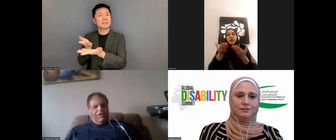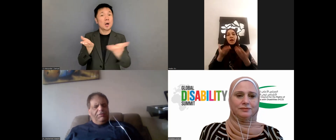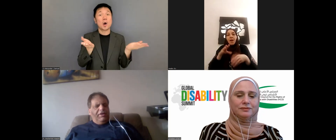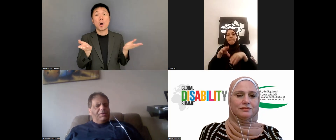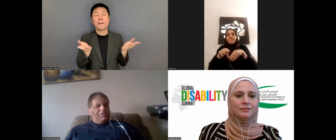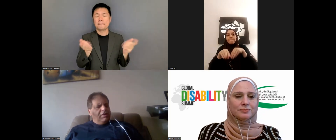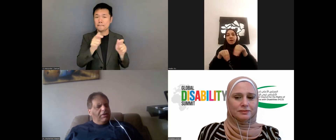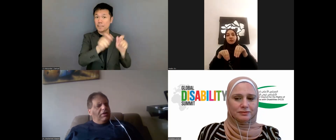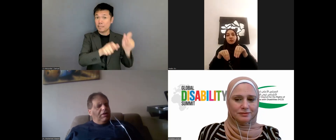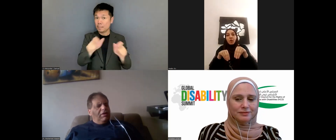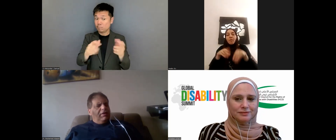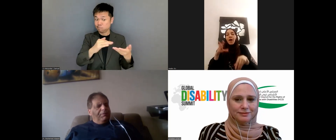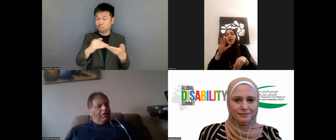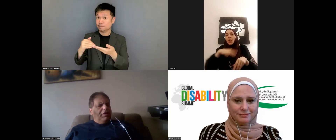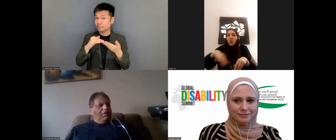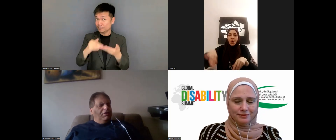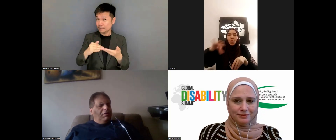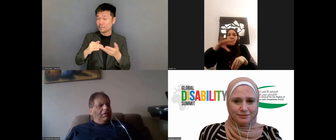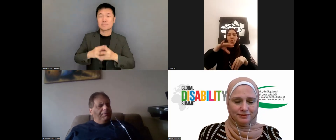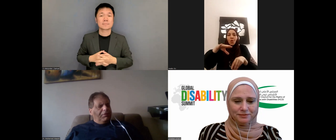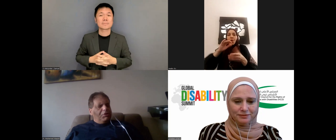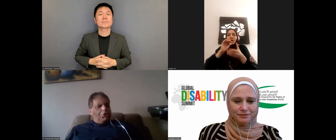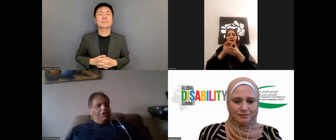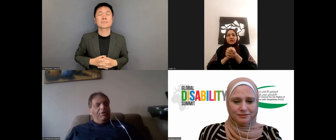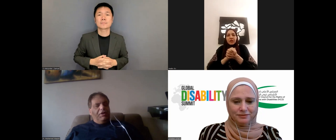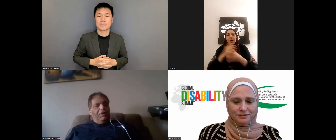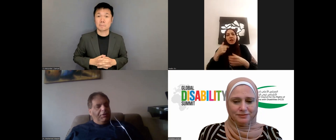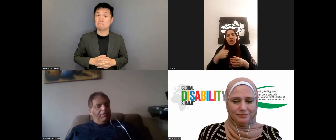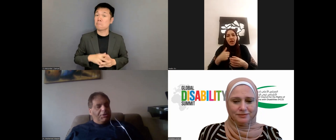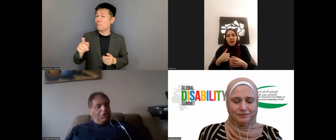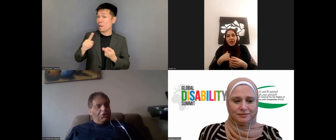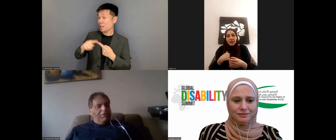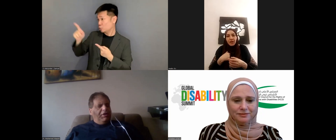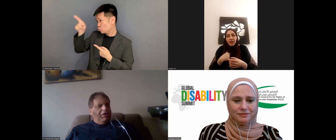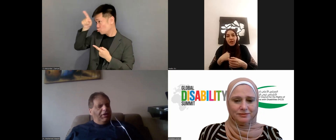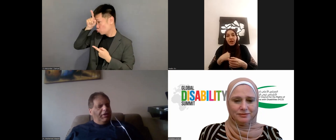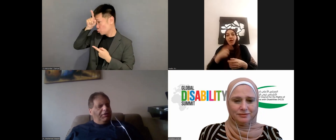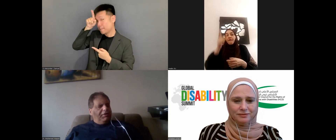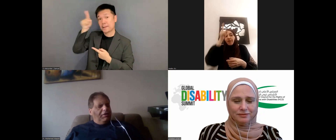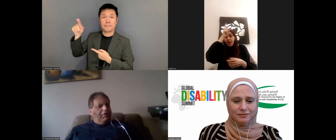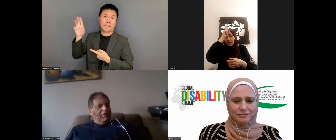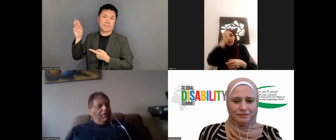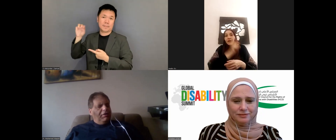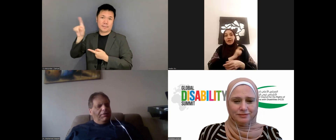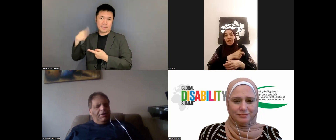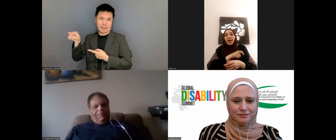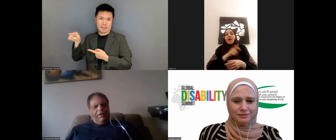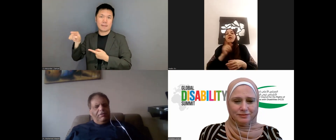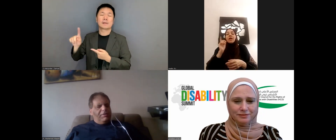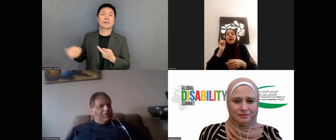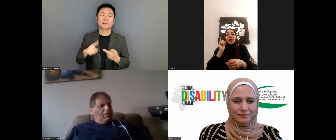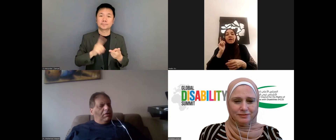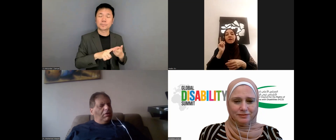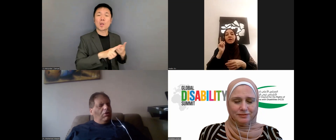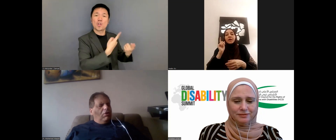and friends in Germany, BMZ Germany, and their